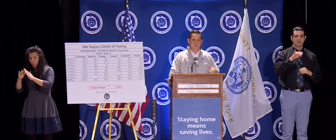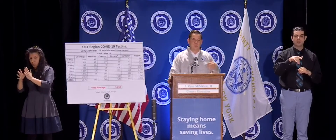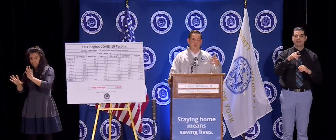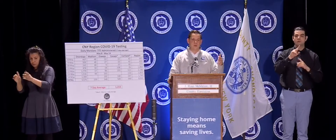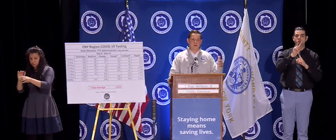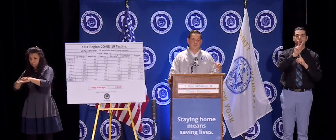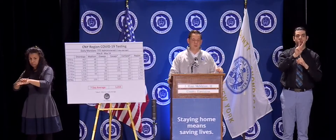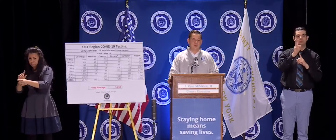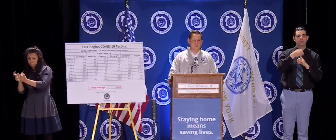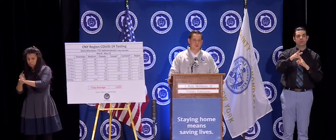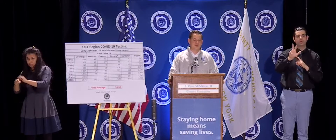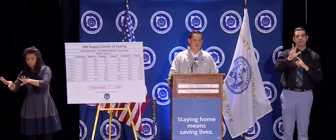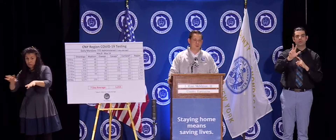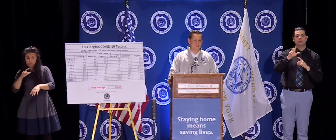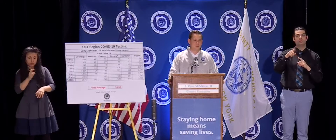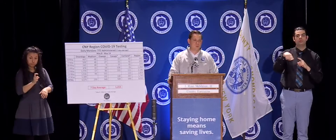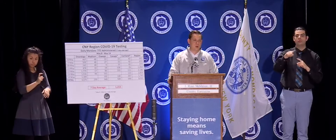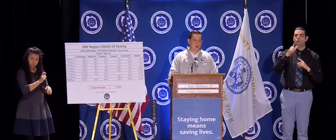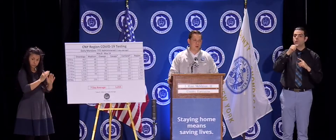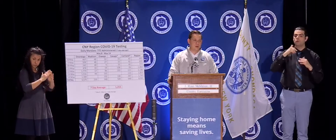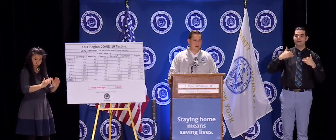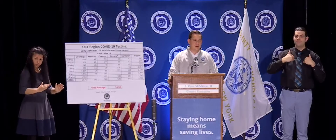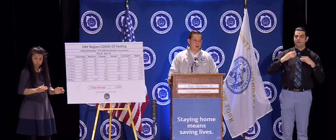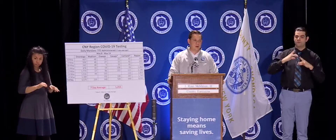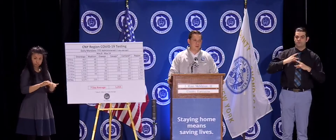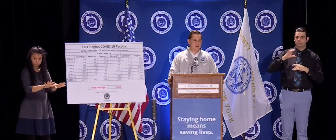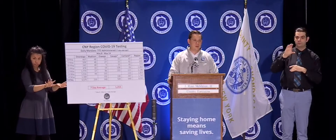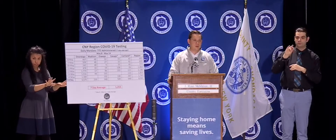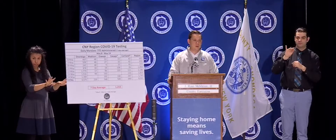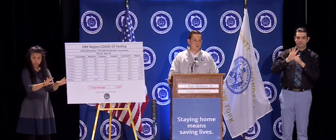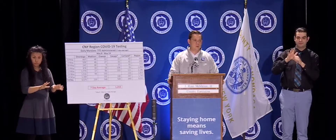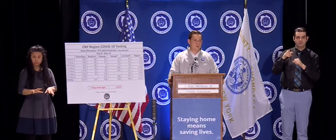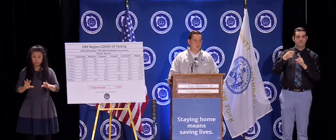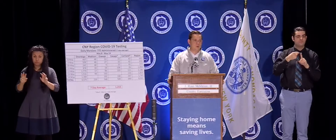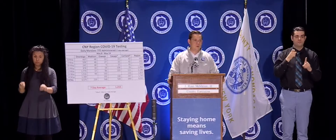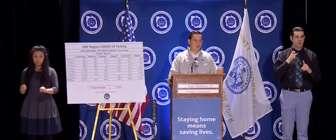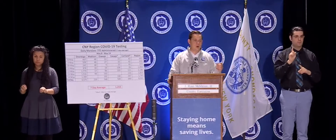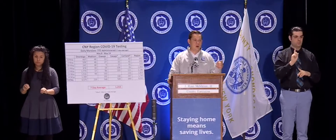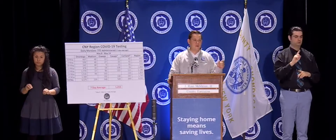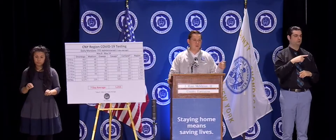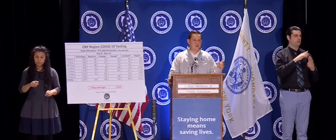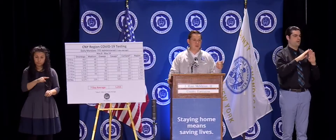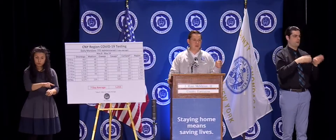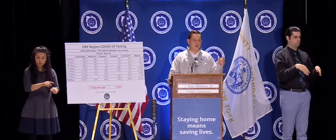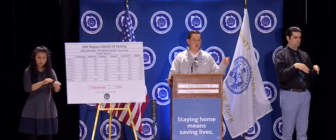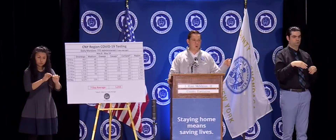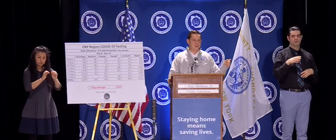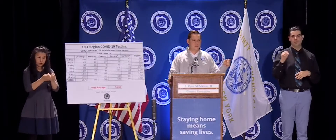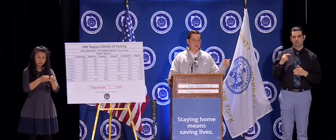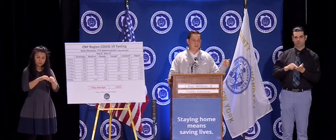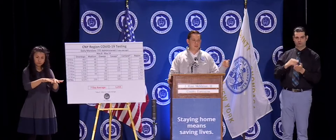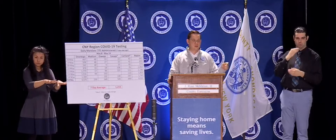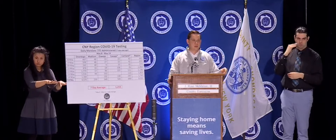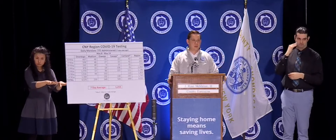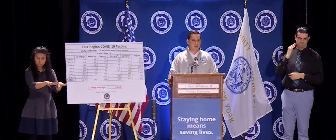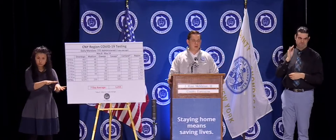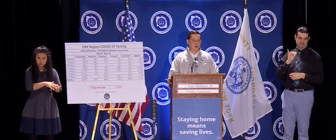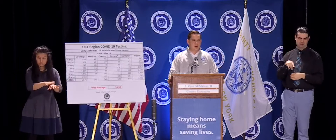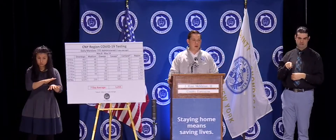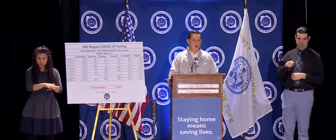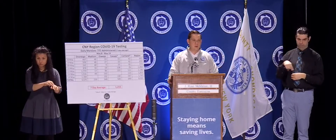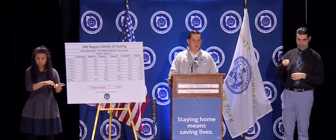is that important? Because those are situations where the overall everyone is already in a quarantine,